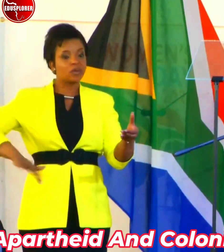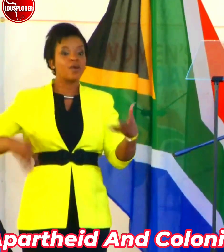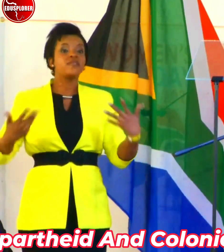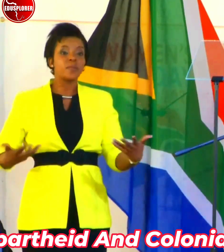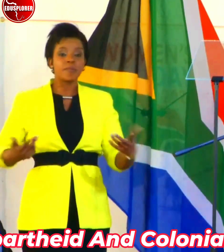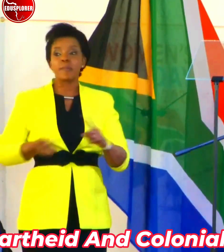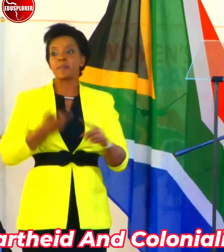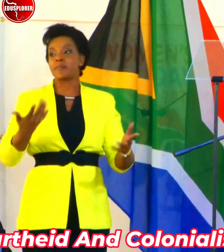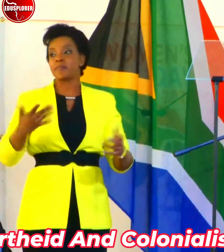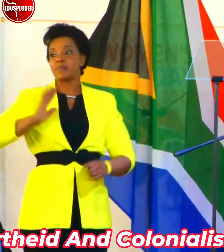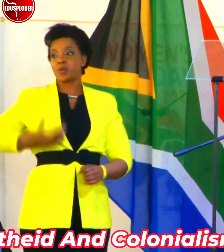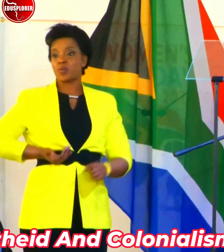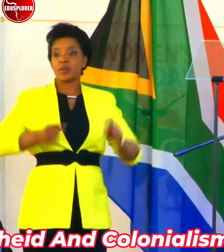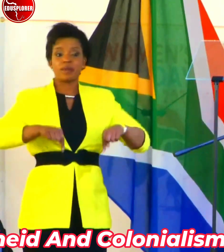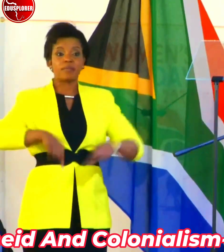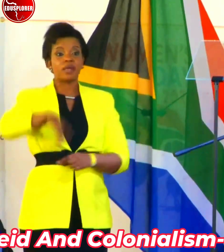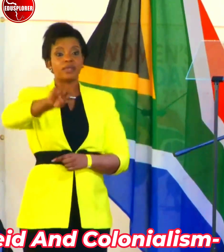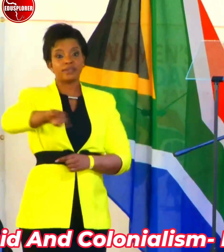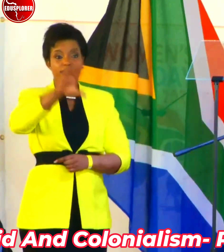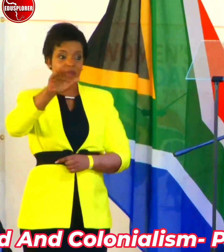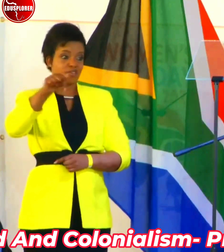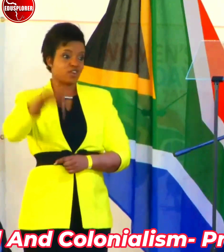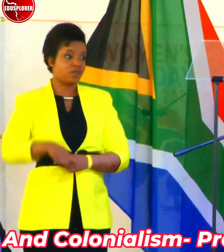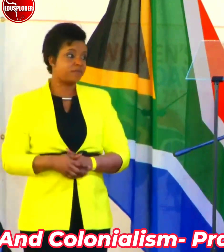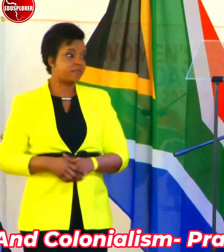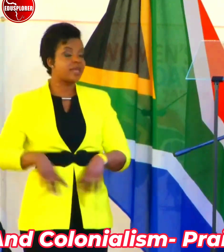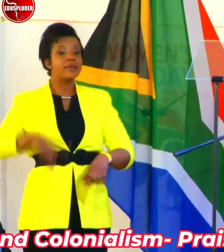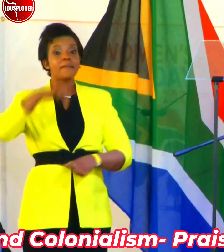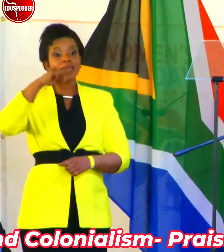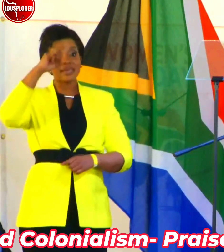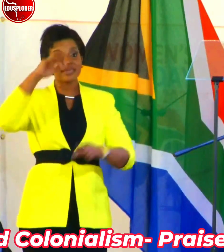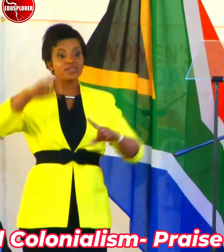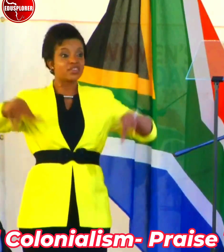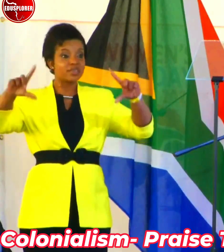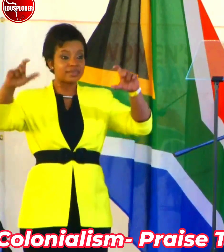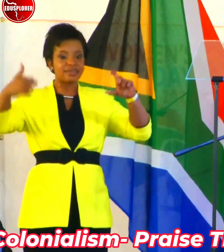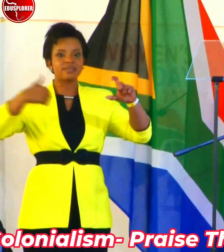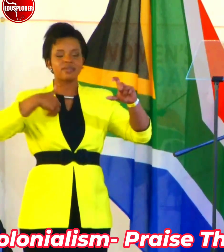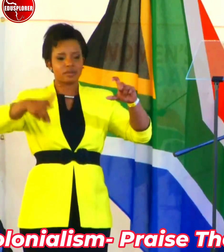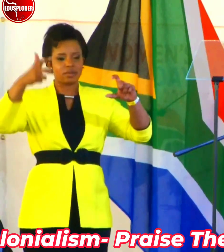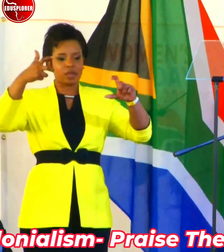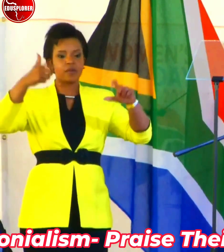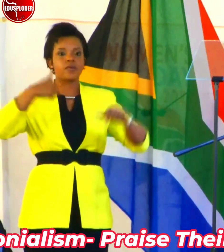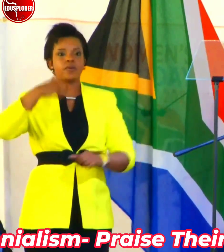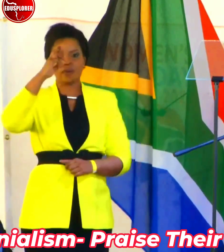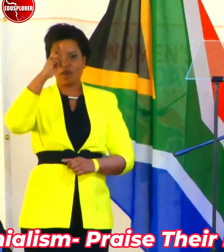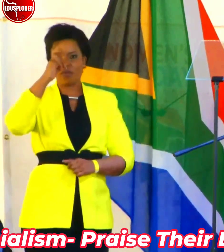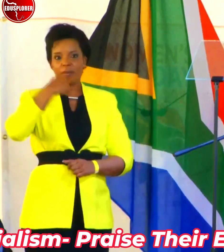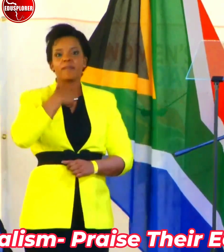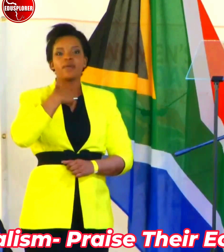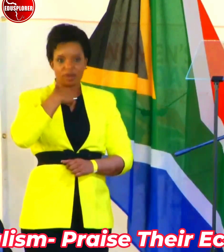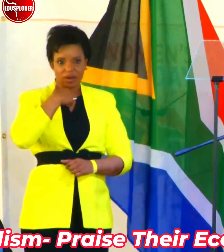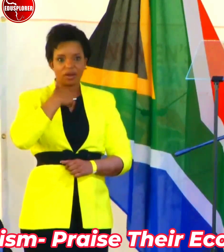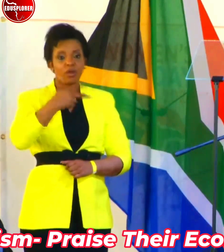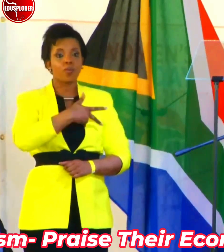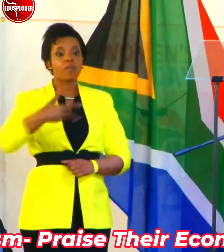Africa. I still remember that picture where Mama De Bruin was carrying